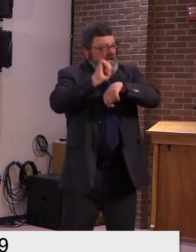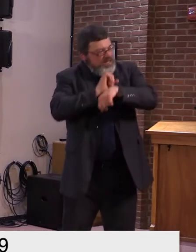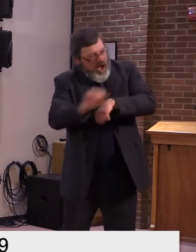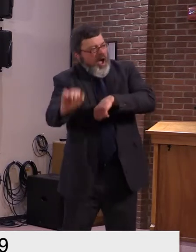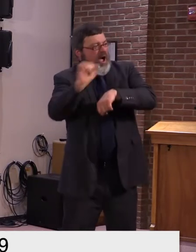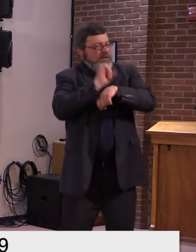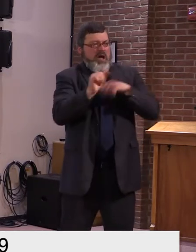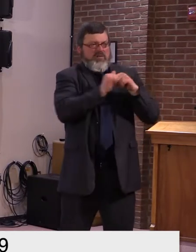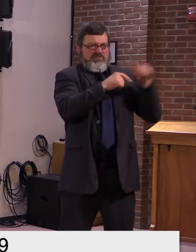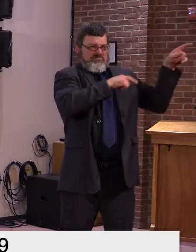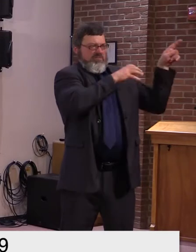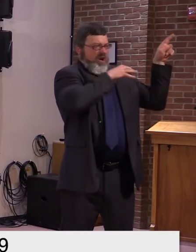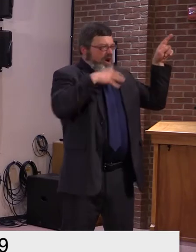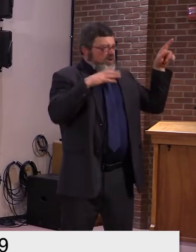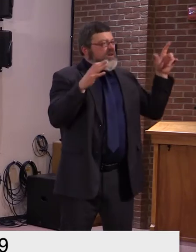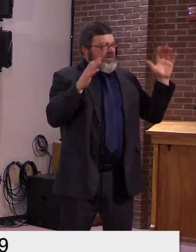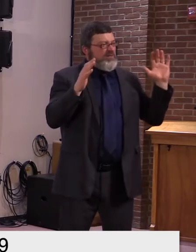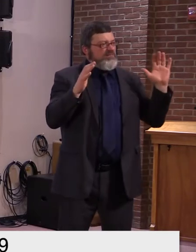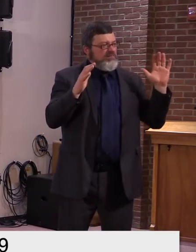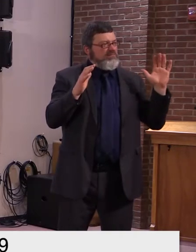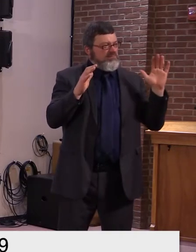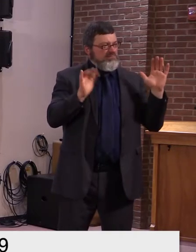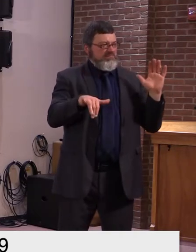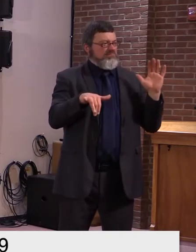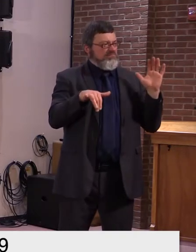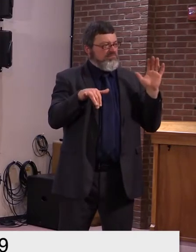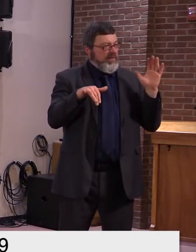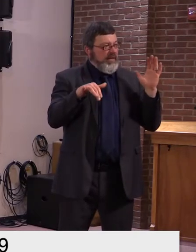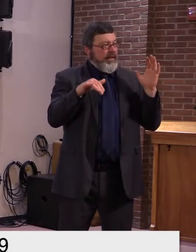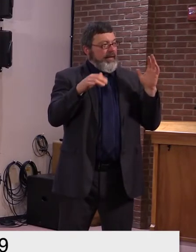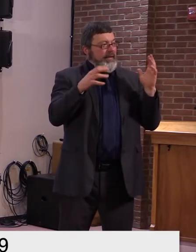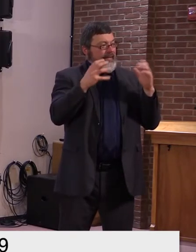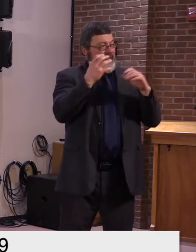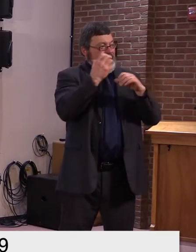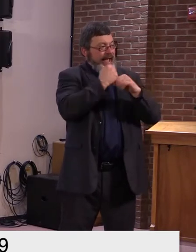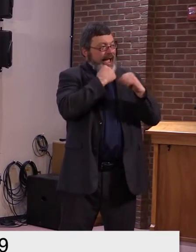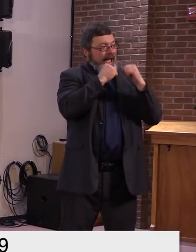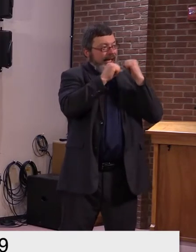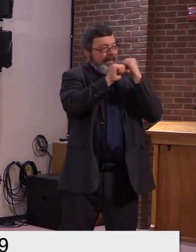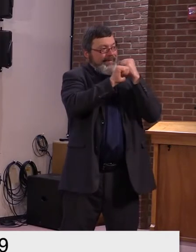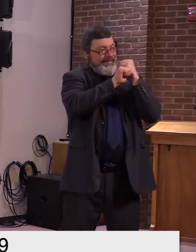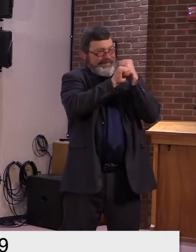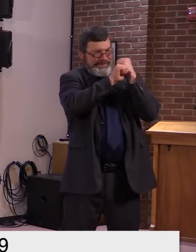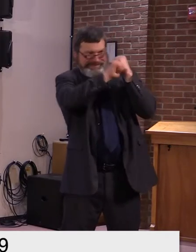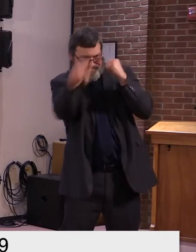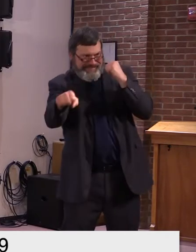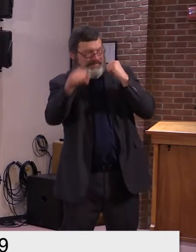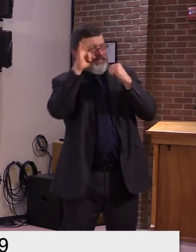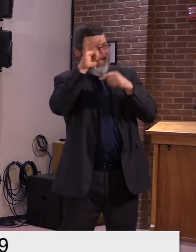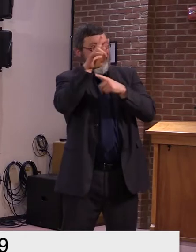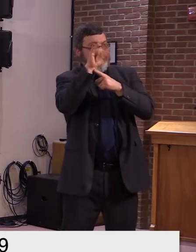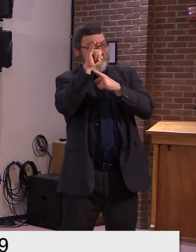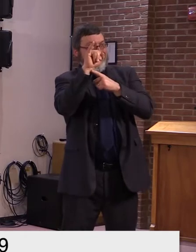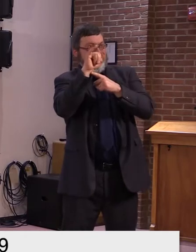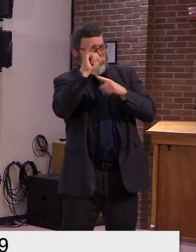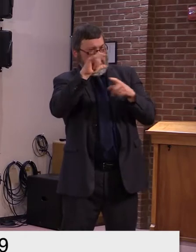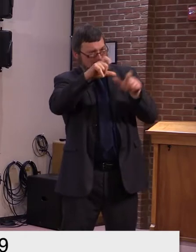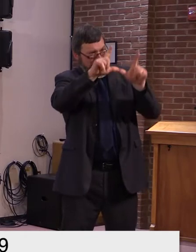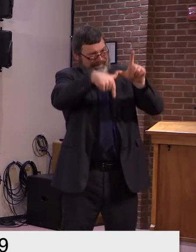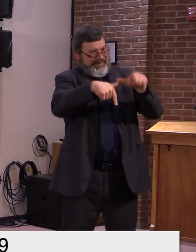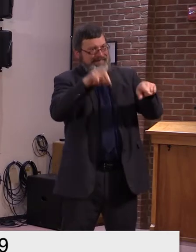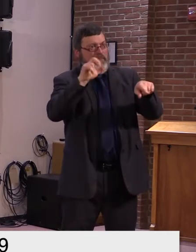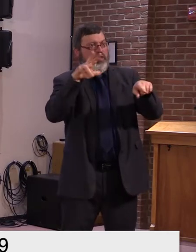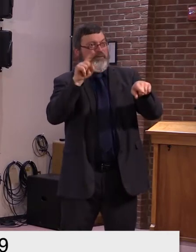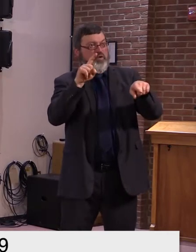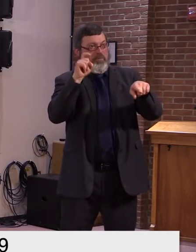in the game, but we did get an extension to December 31 of next year for the use of the CARES money.